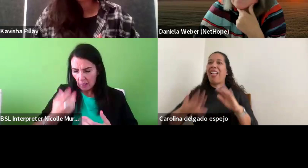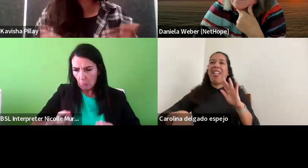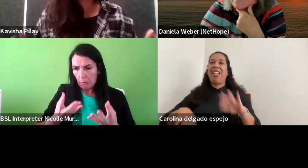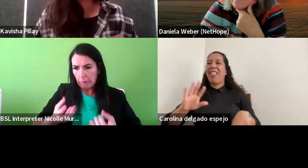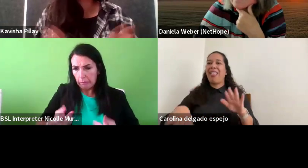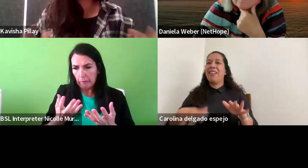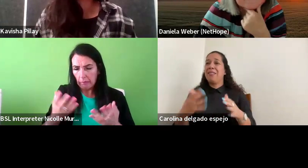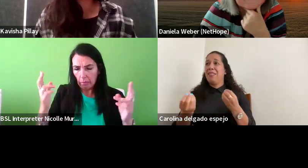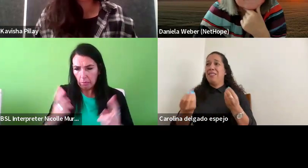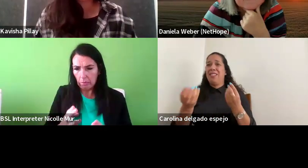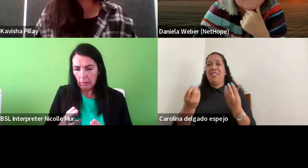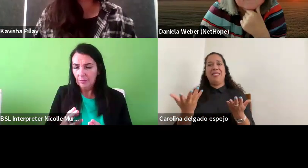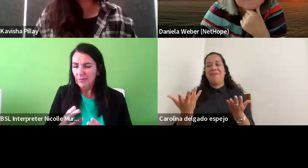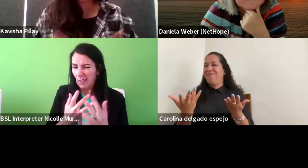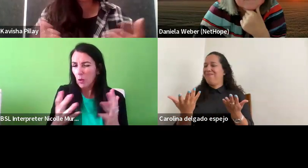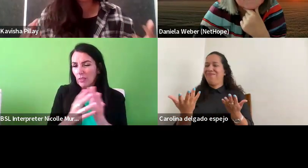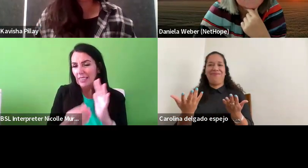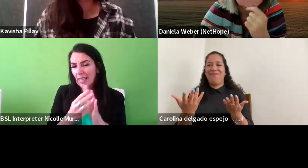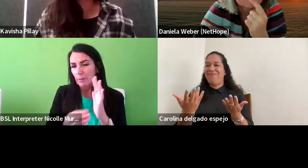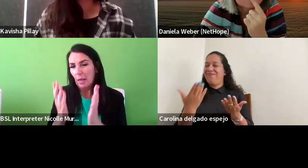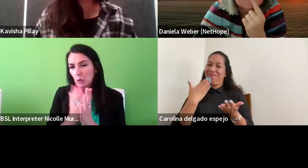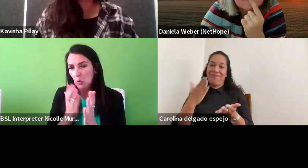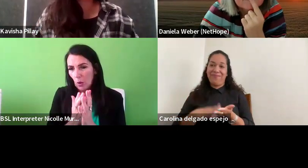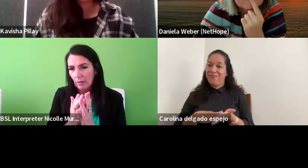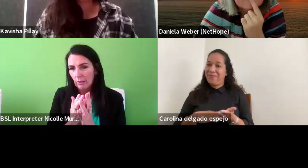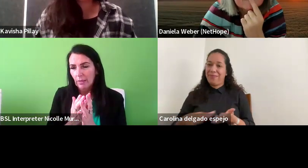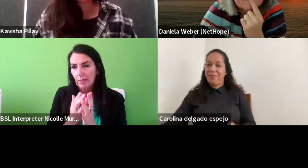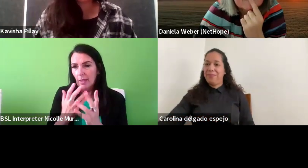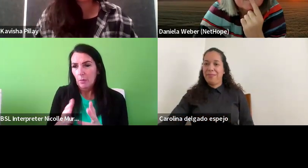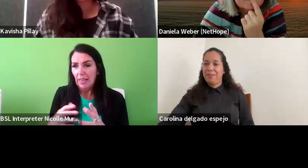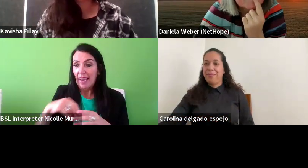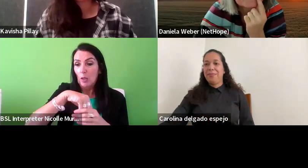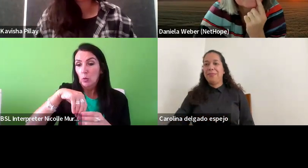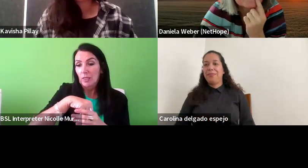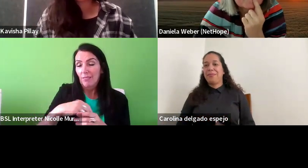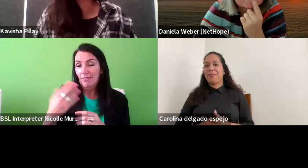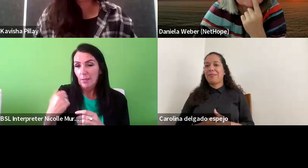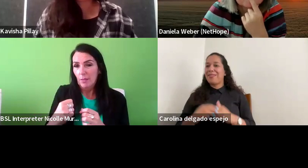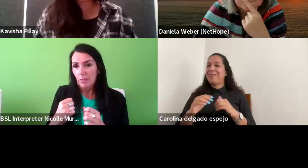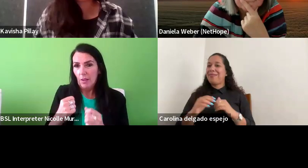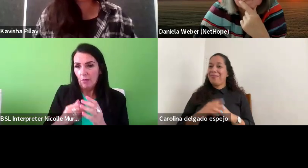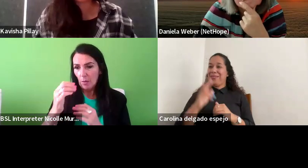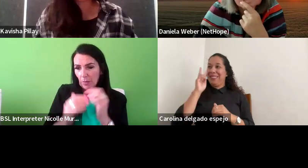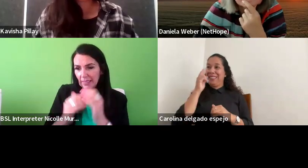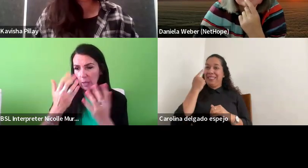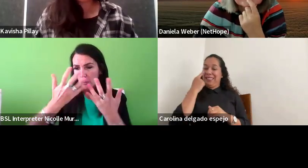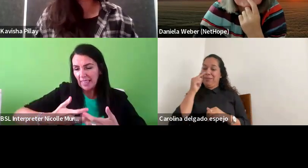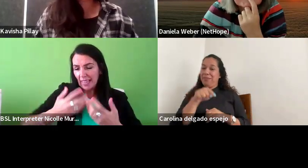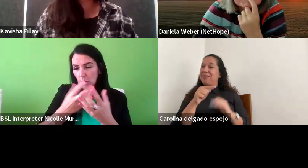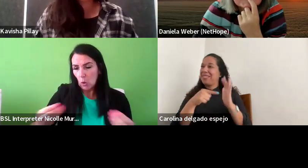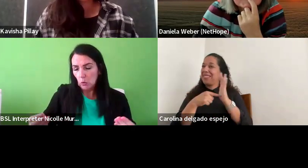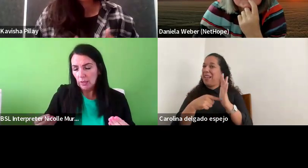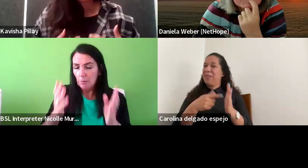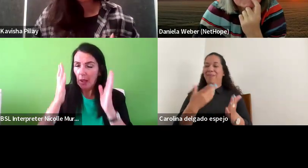I'm sure that there are numerous examples of where, there's been this inclusivity of building these tech solutions, but it has